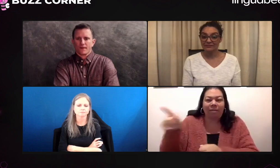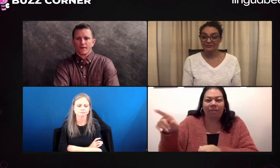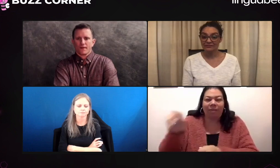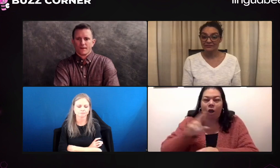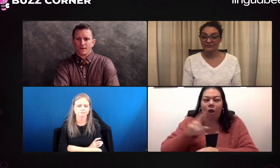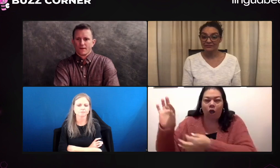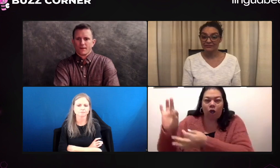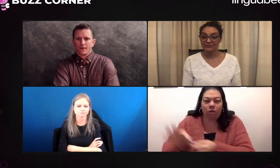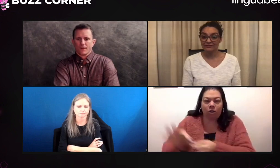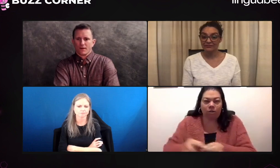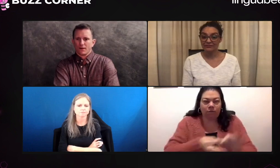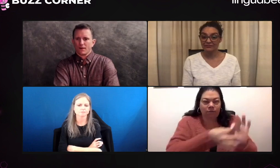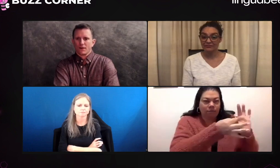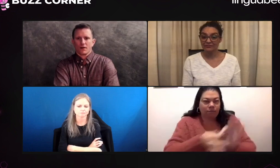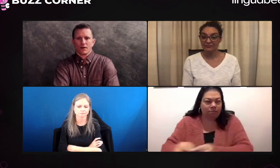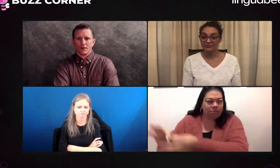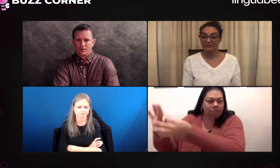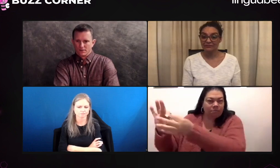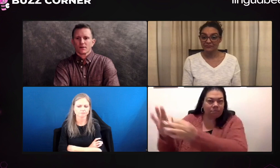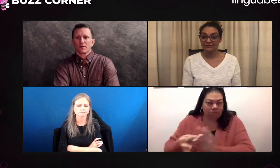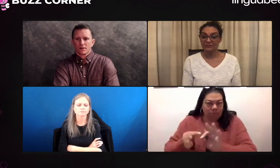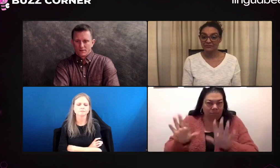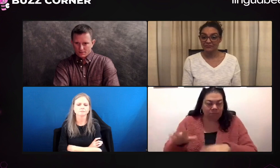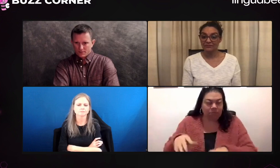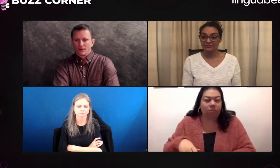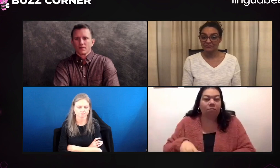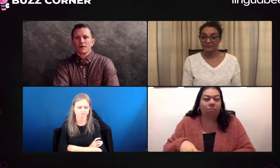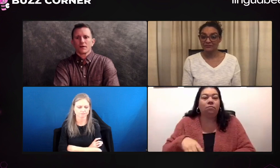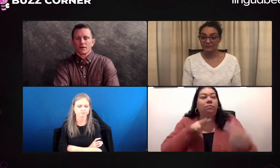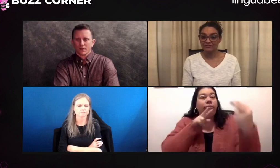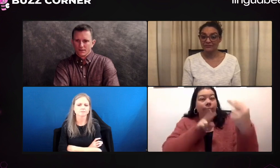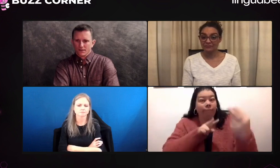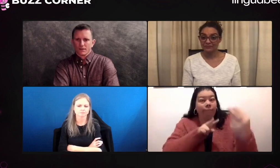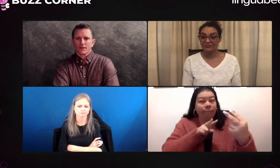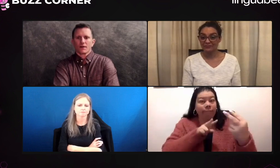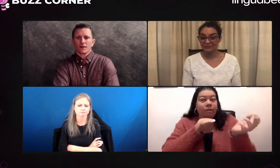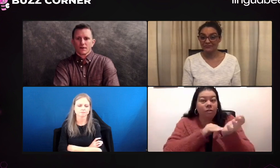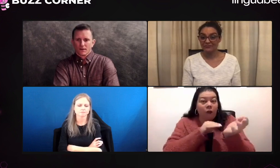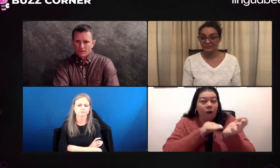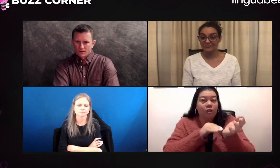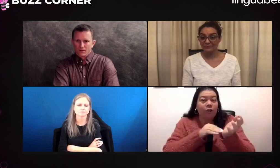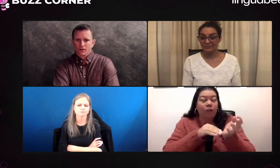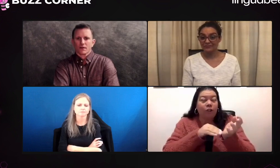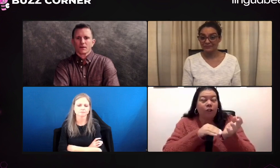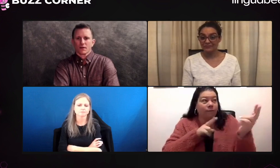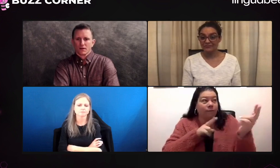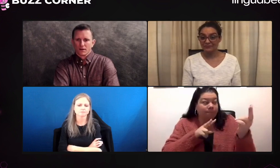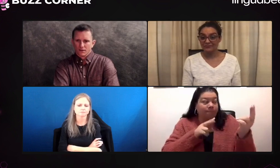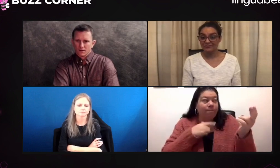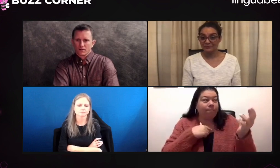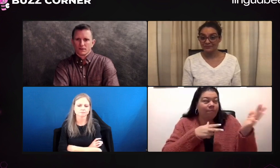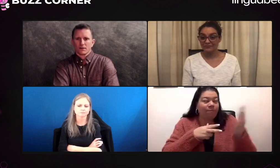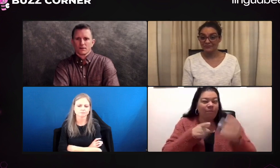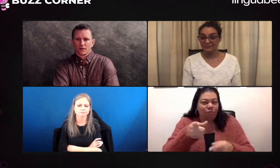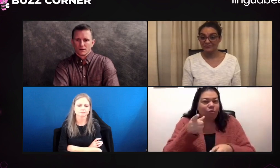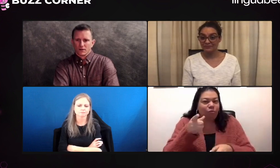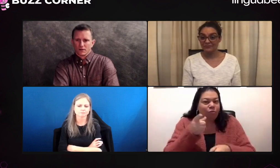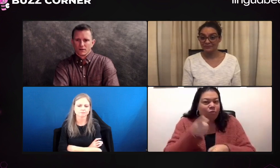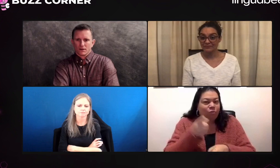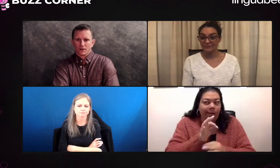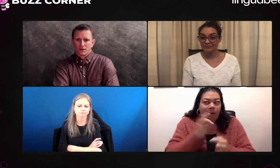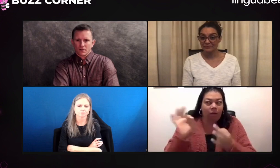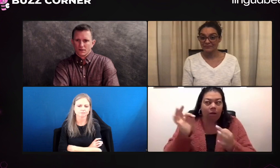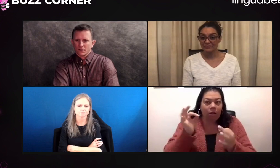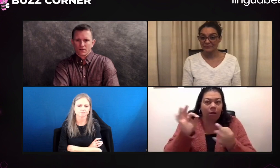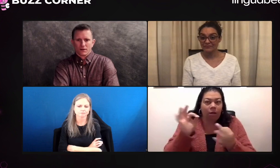deaf person, but they would recognize that their place is to facilitate communication, right? So the doctor should